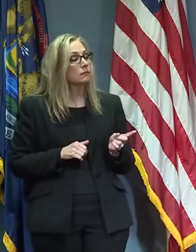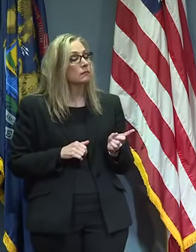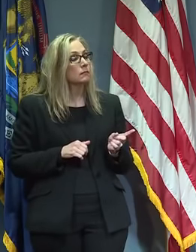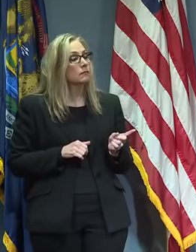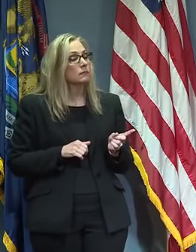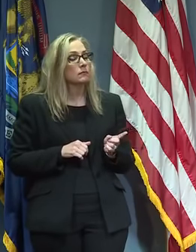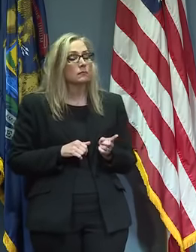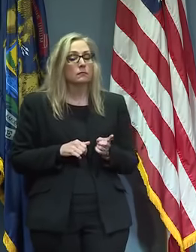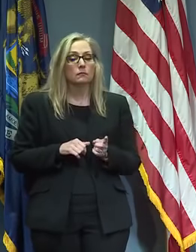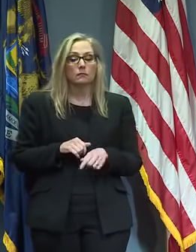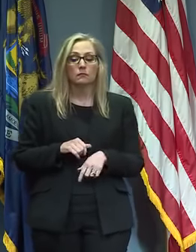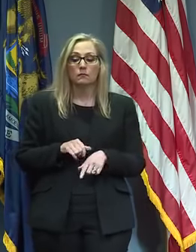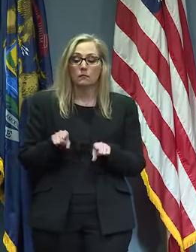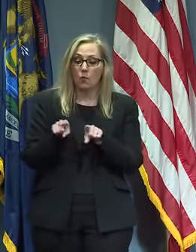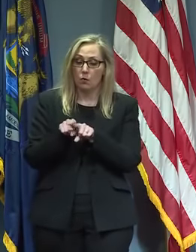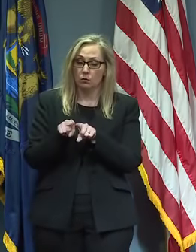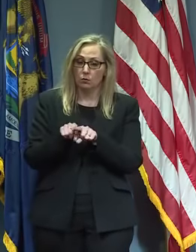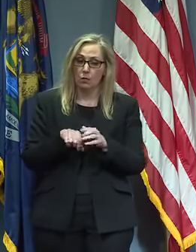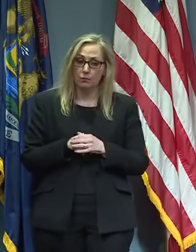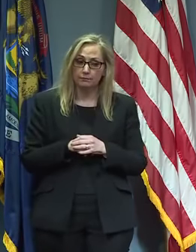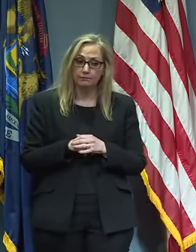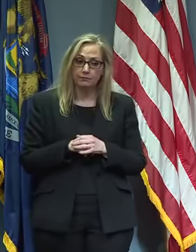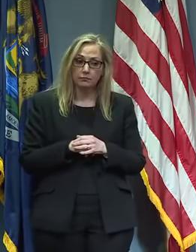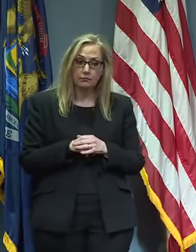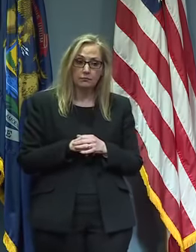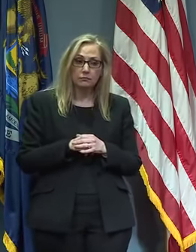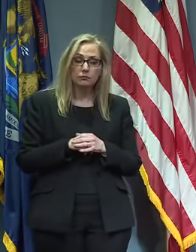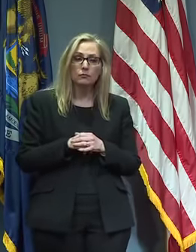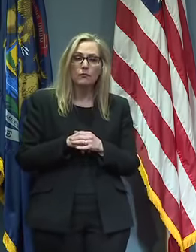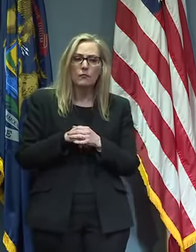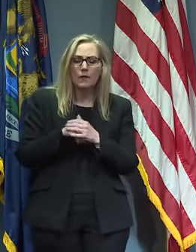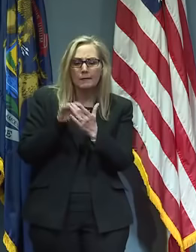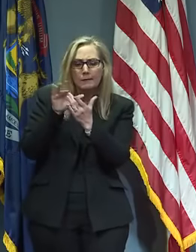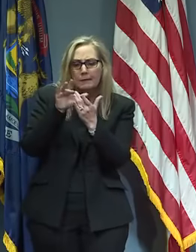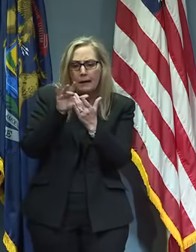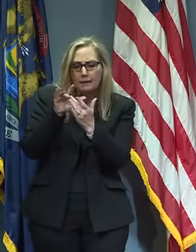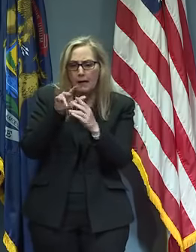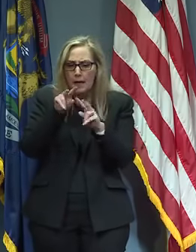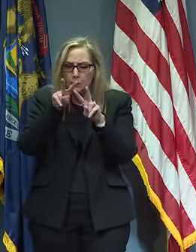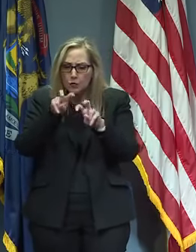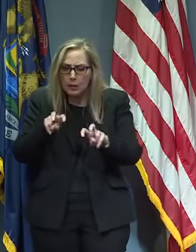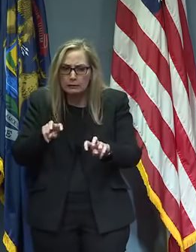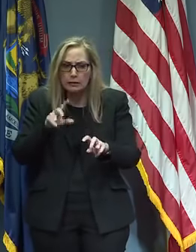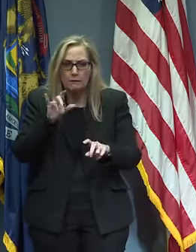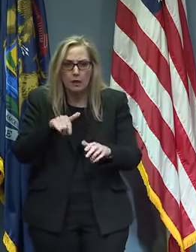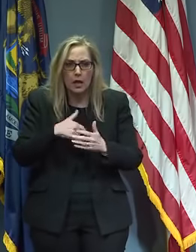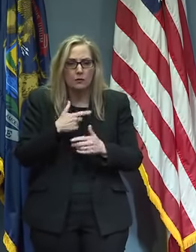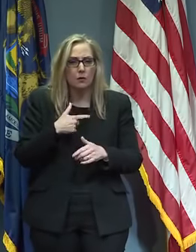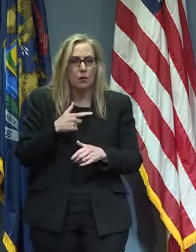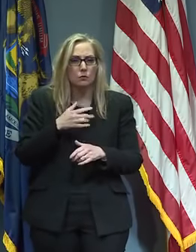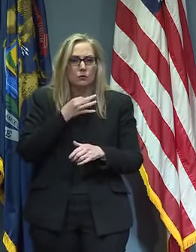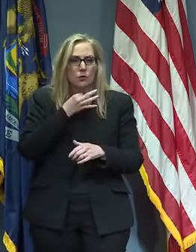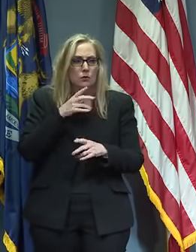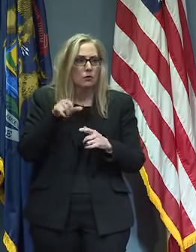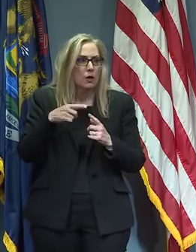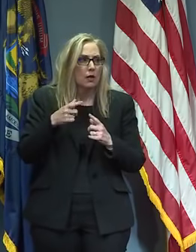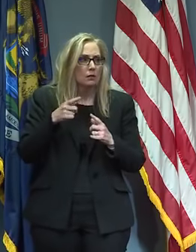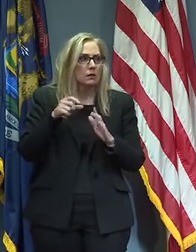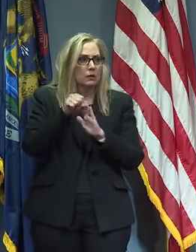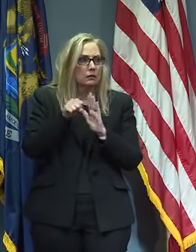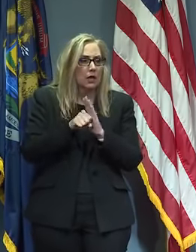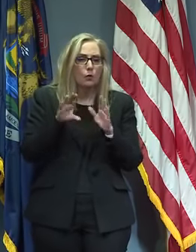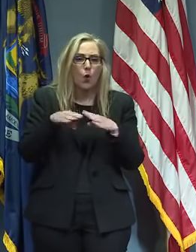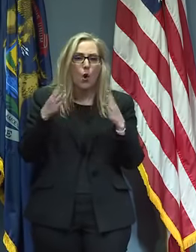Also, there's been talk about contact tracing within businesses. There's still the open question of when the state is going to be able to resume its